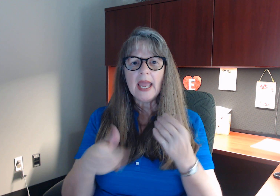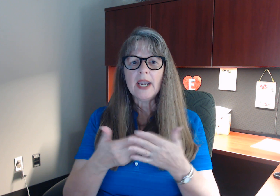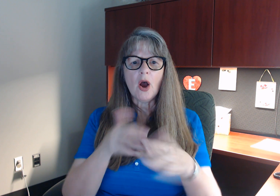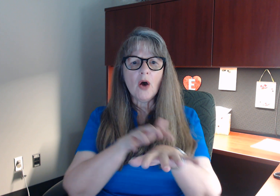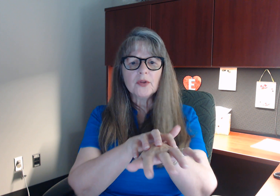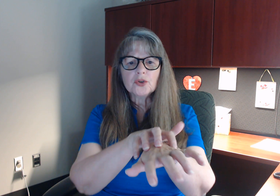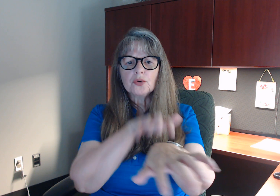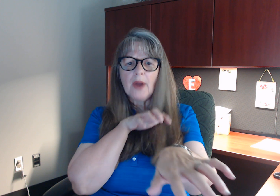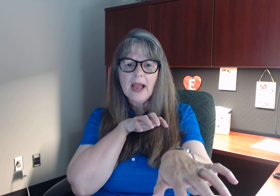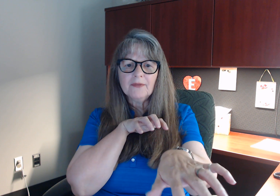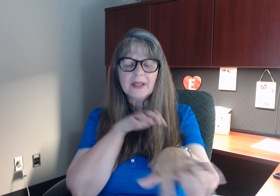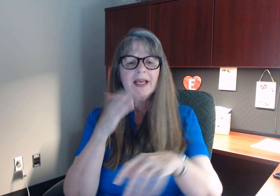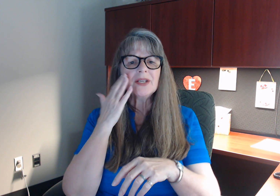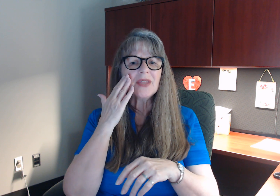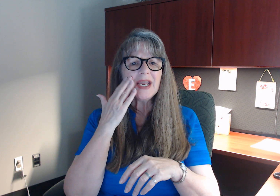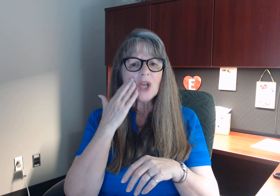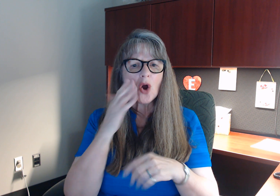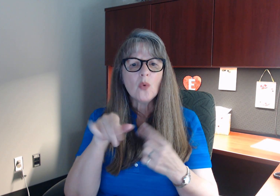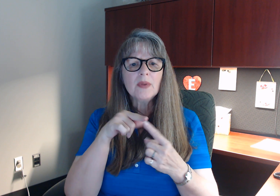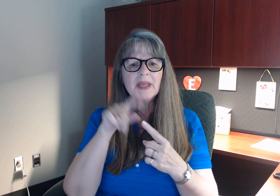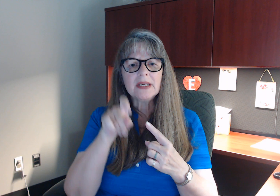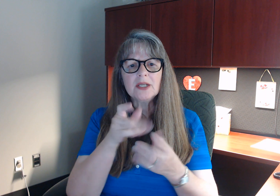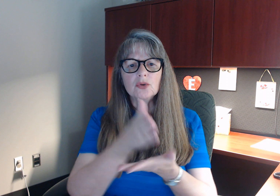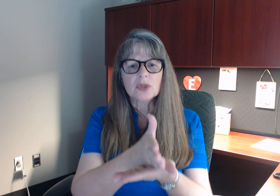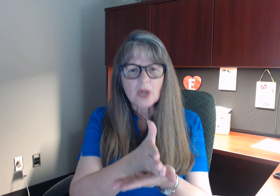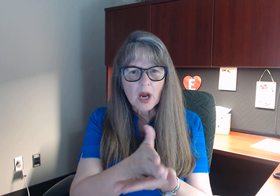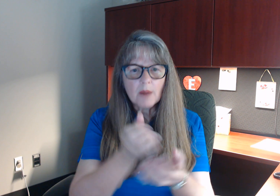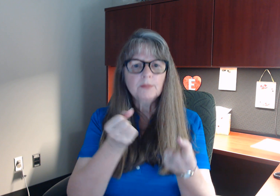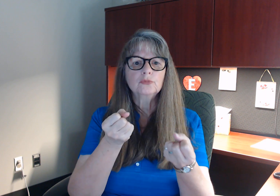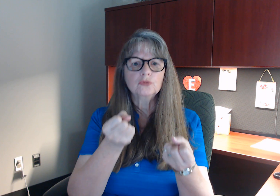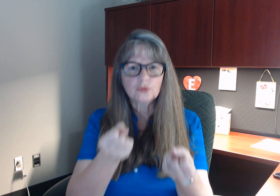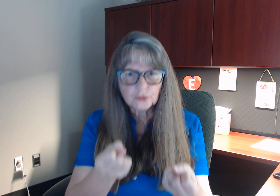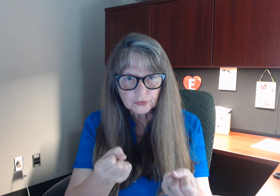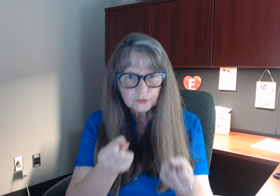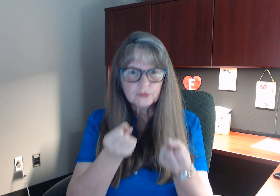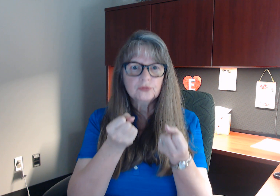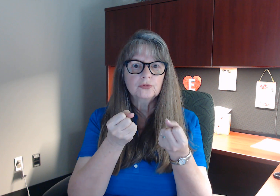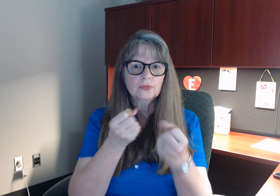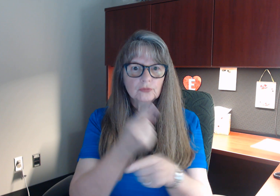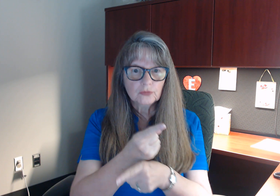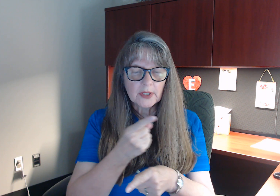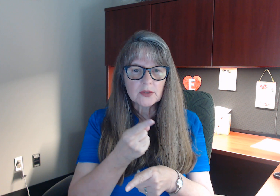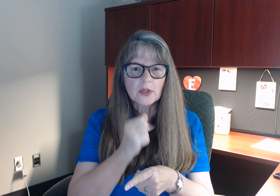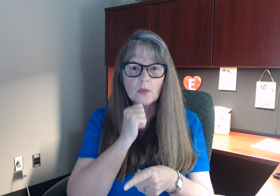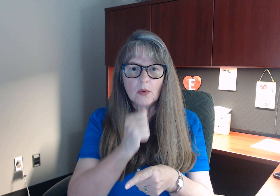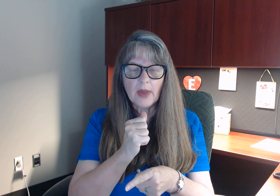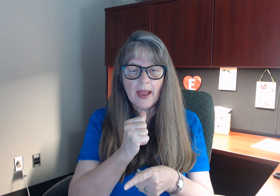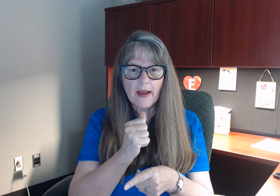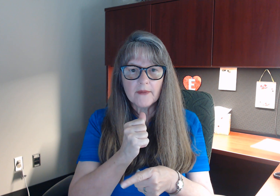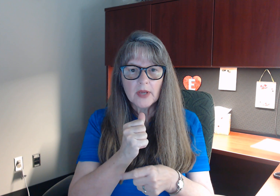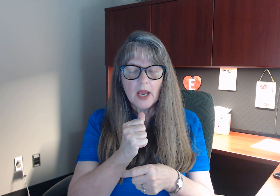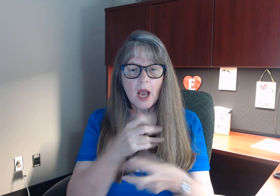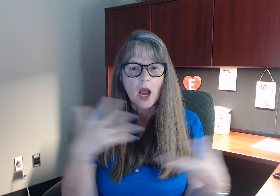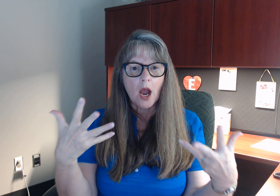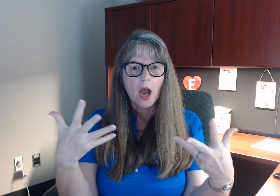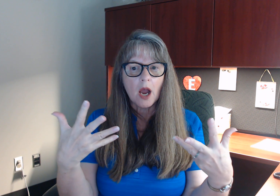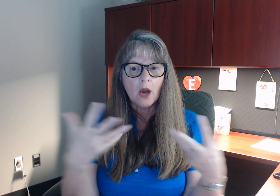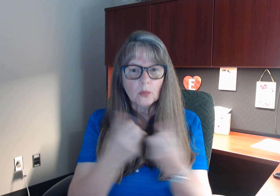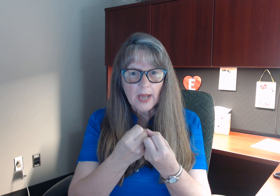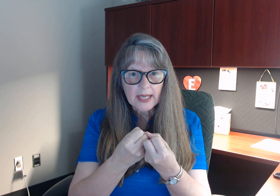And all the traffic, do they know when they need to stop? Right, so they won't have a wreck.